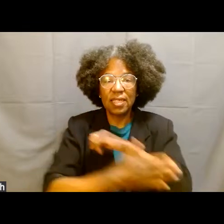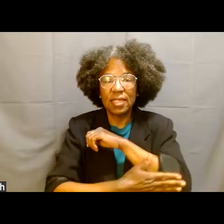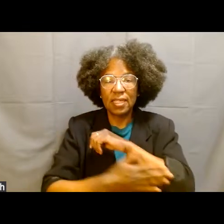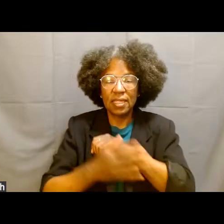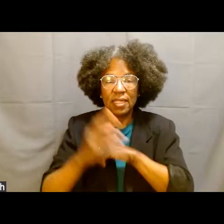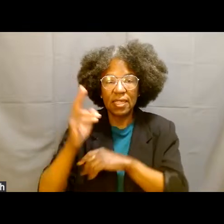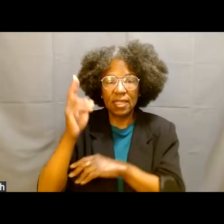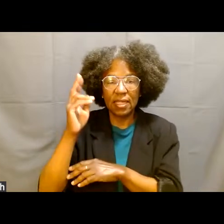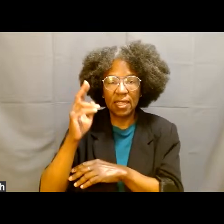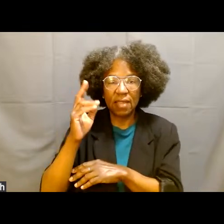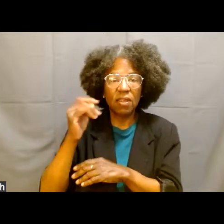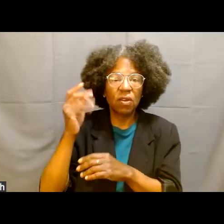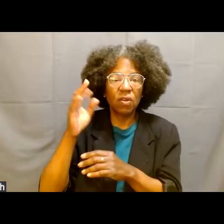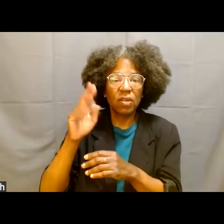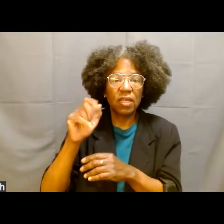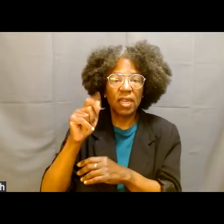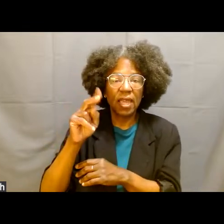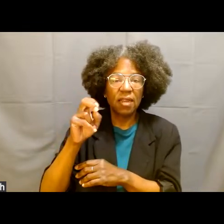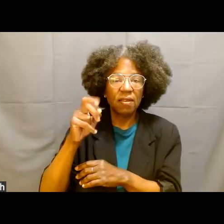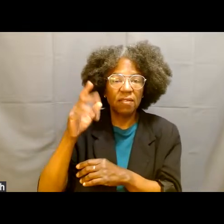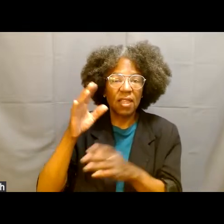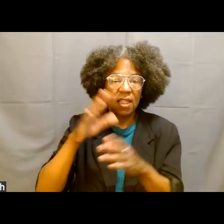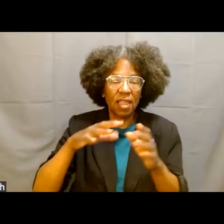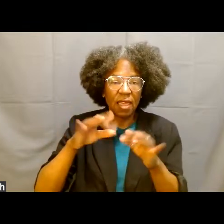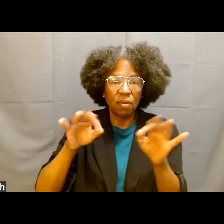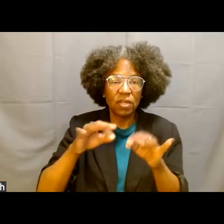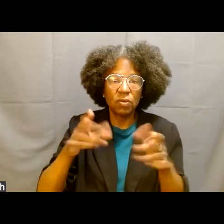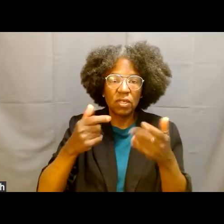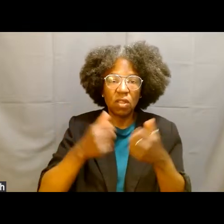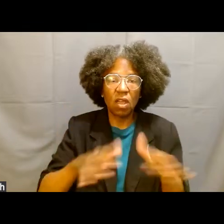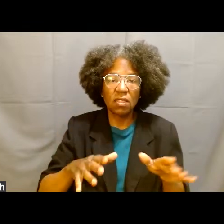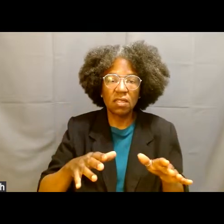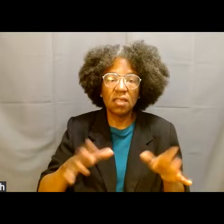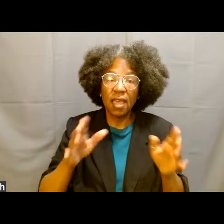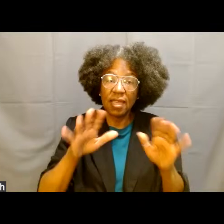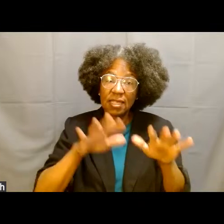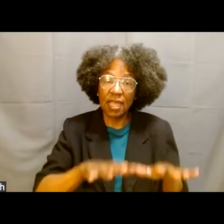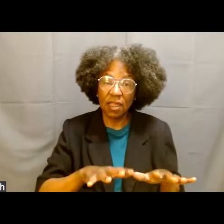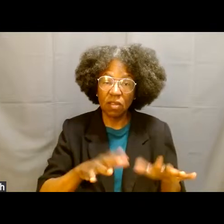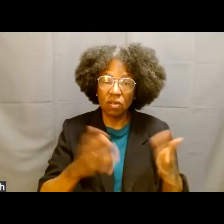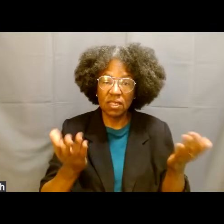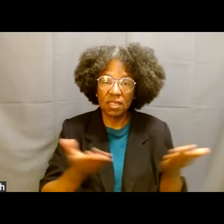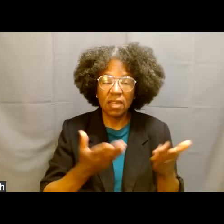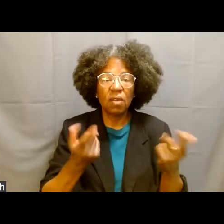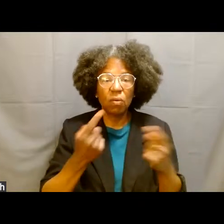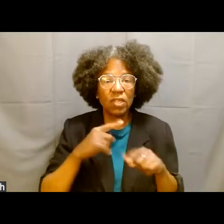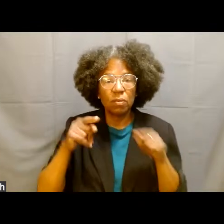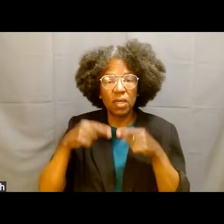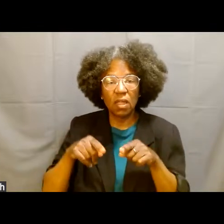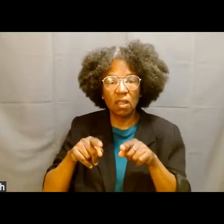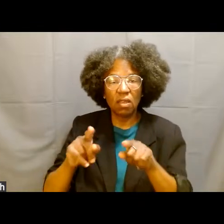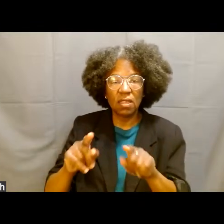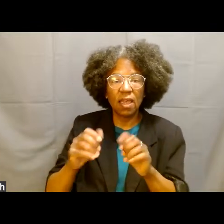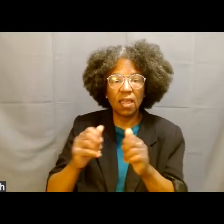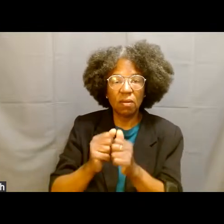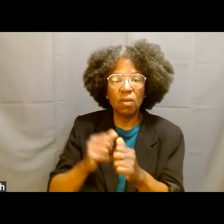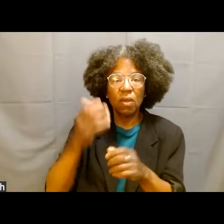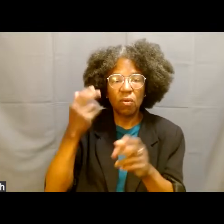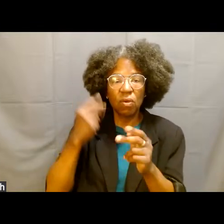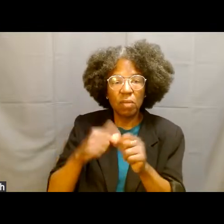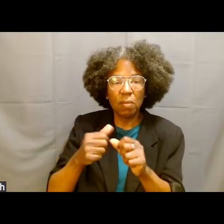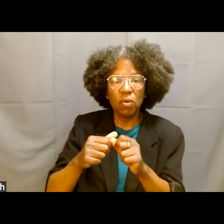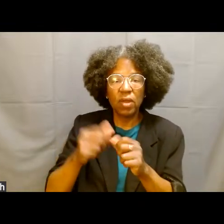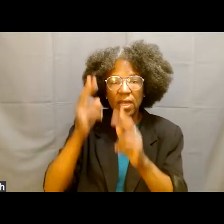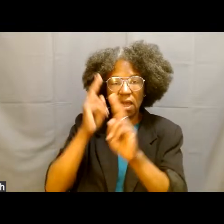Spanish colonization. As settlers on the stolen land of the peninsula, we should be alongside the Ramaytush, remembering and honoring